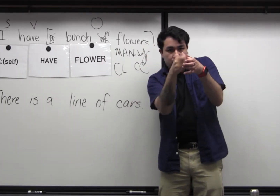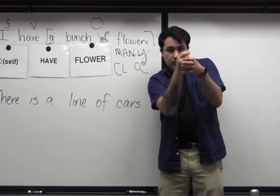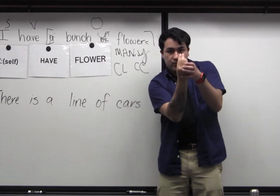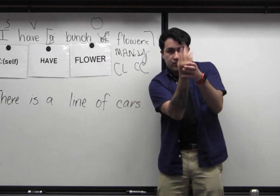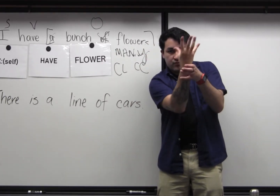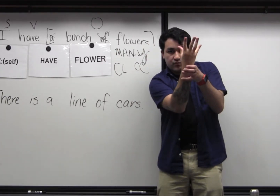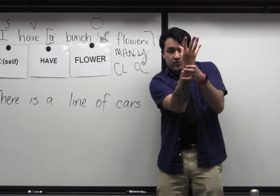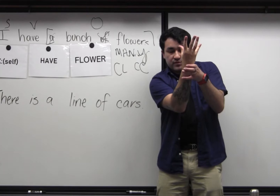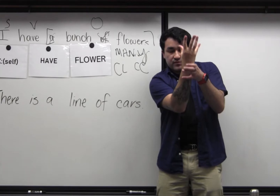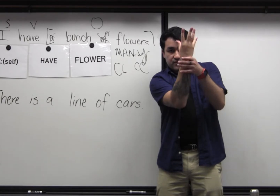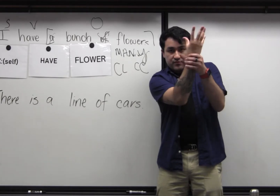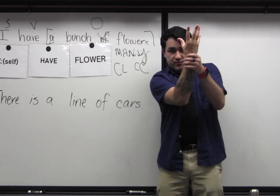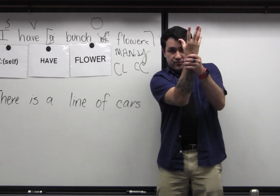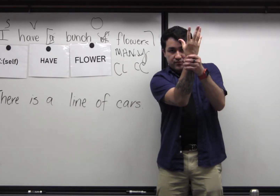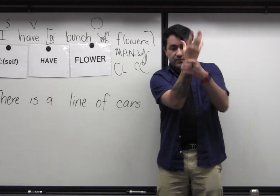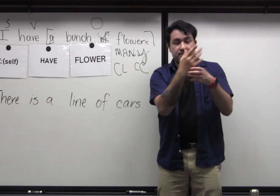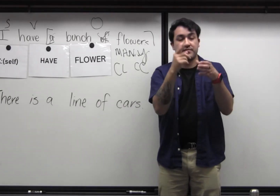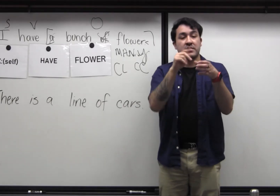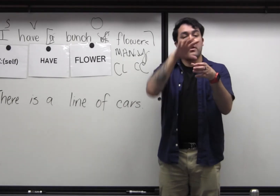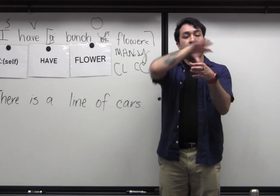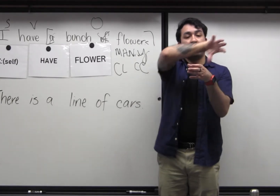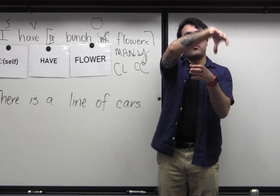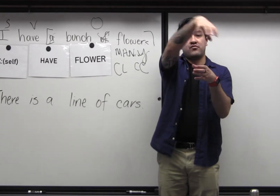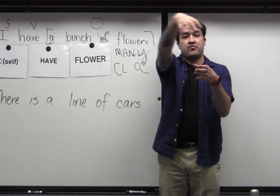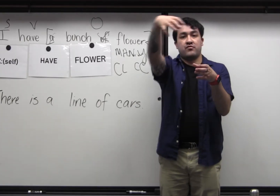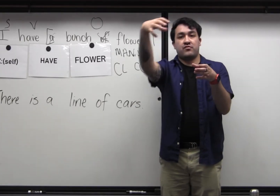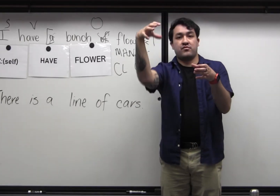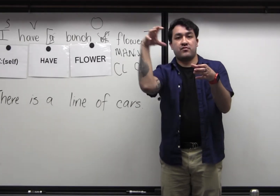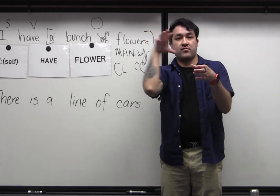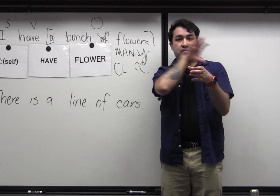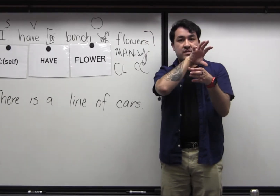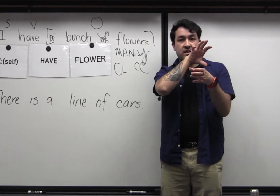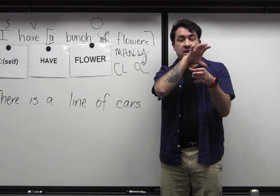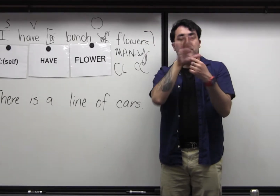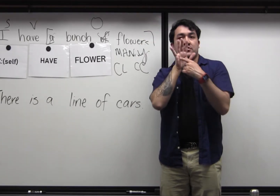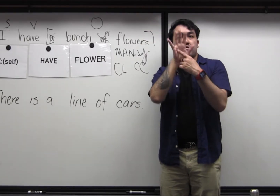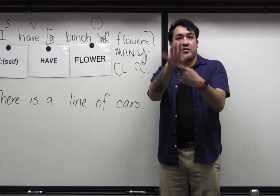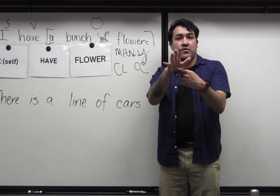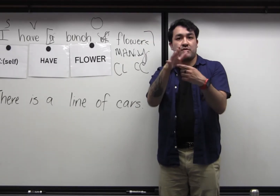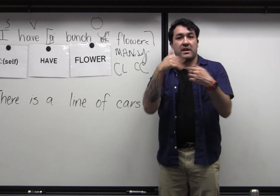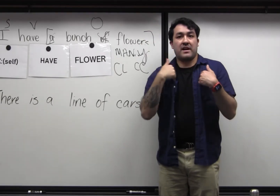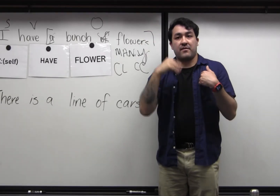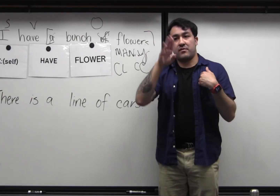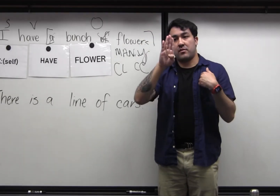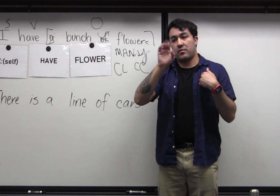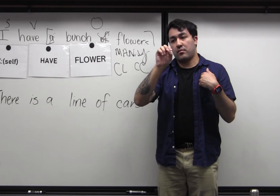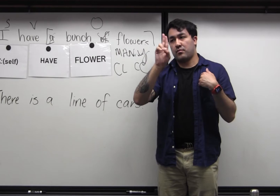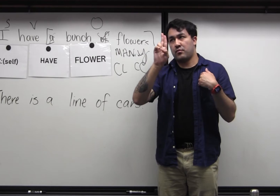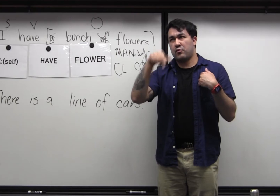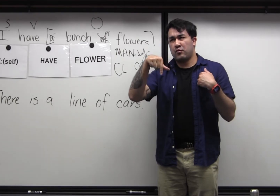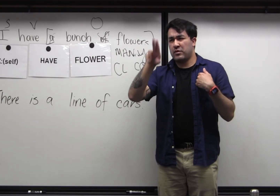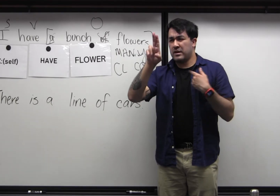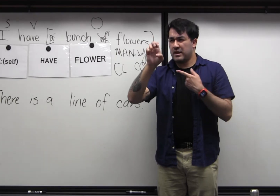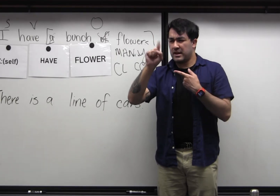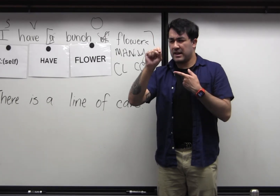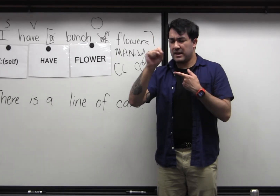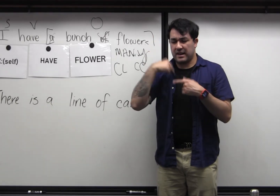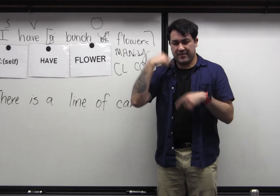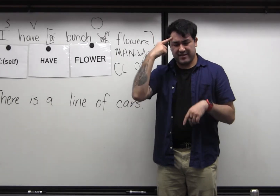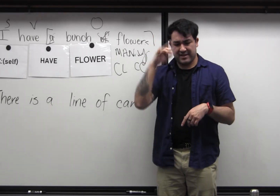flowers, and I'm going to use my first non-dominant hand, C, to hold the flowers. And I'm going to use my other C to show you